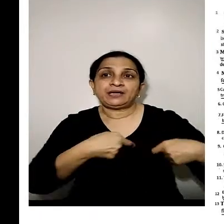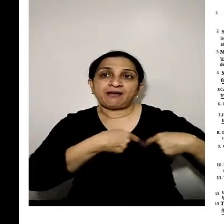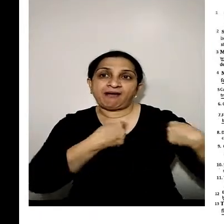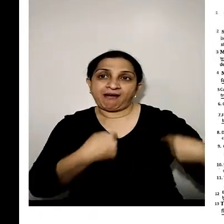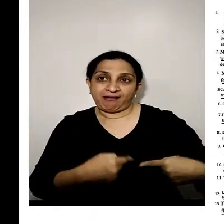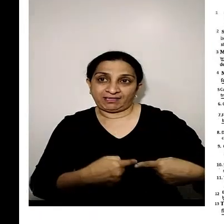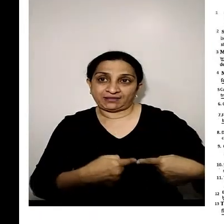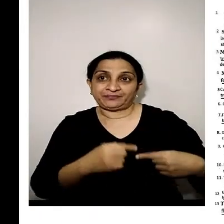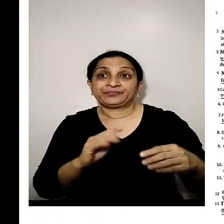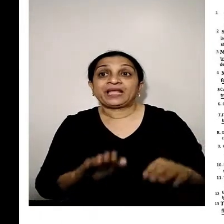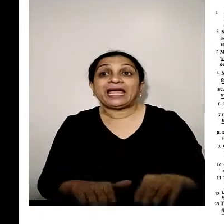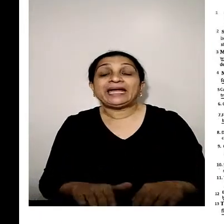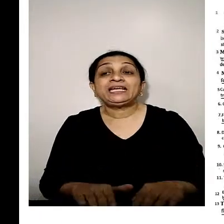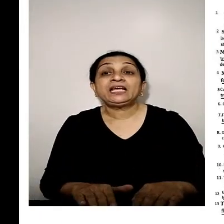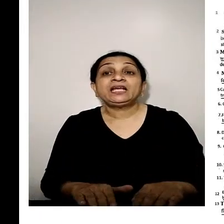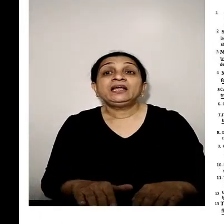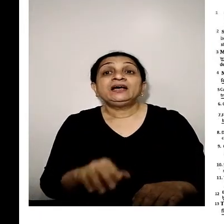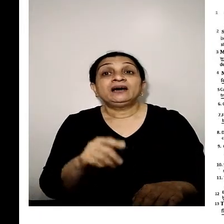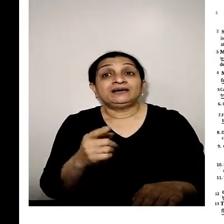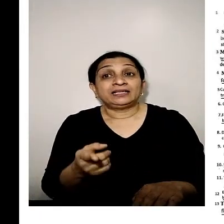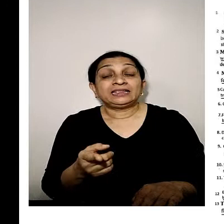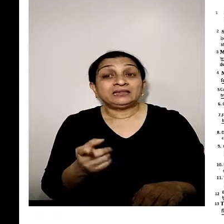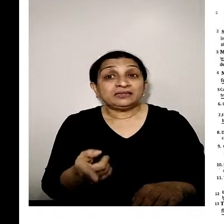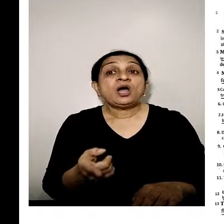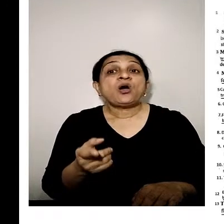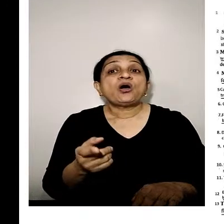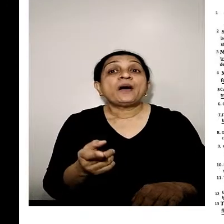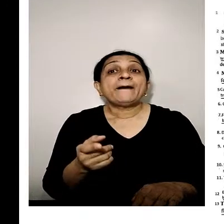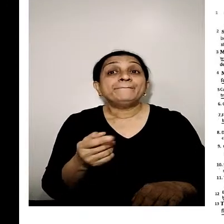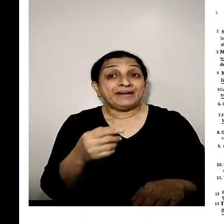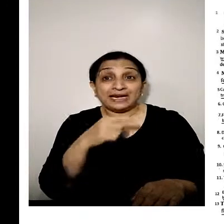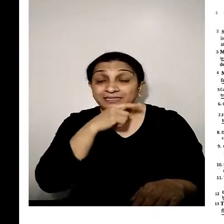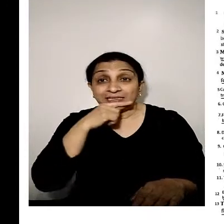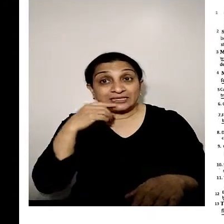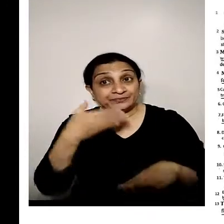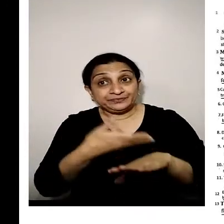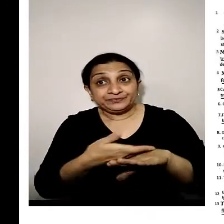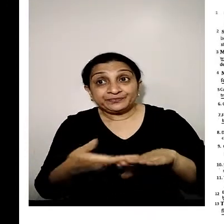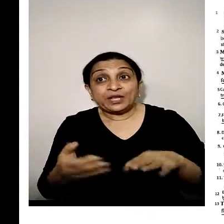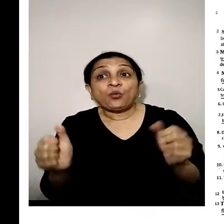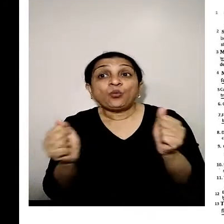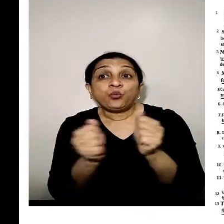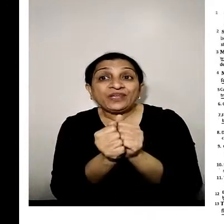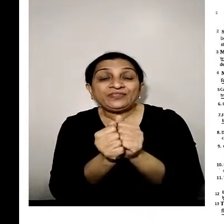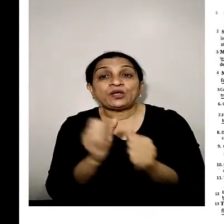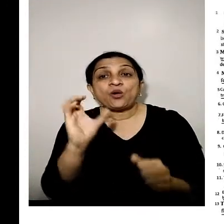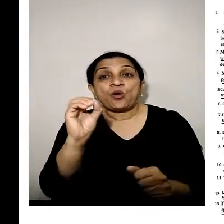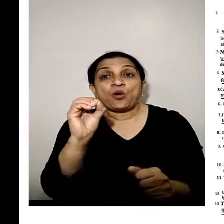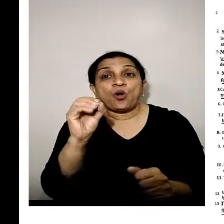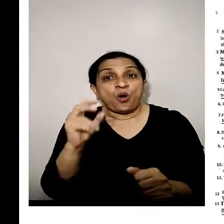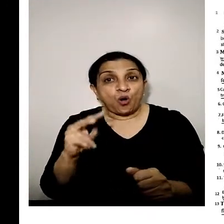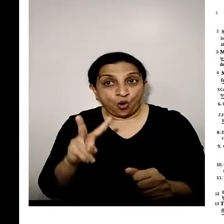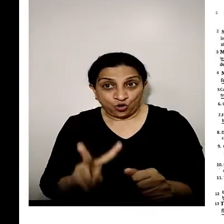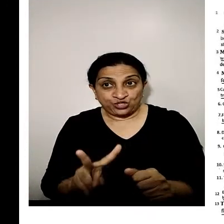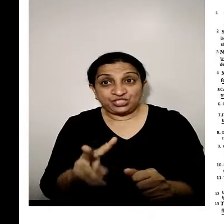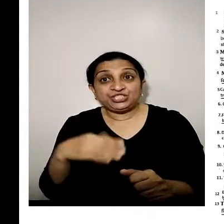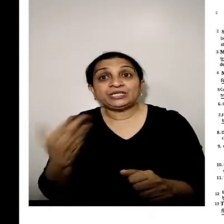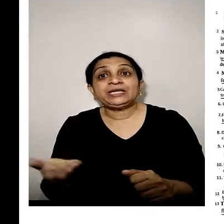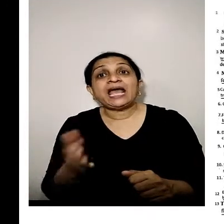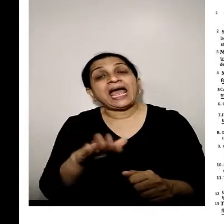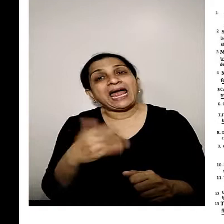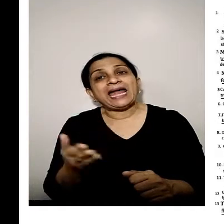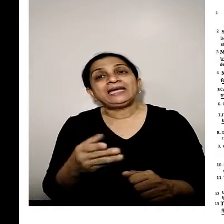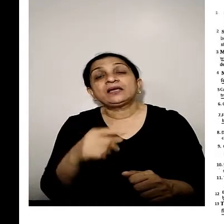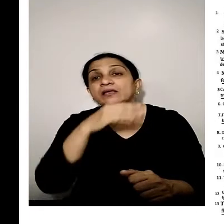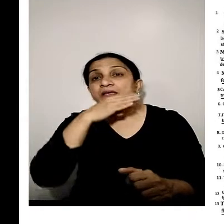4-chambered heart, and the blood with